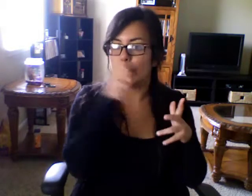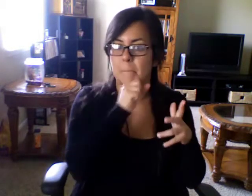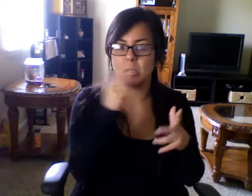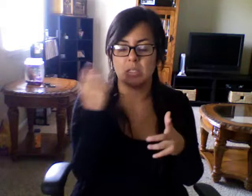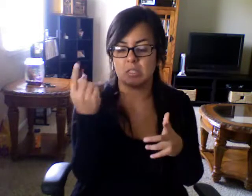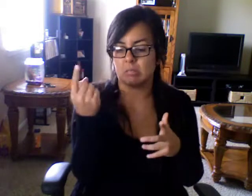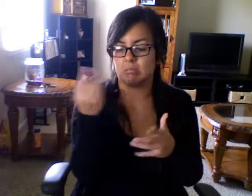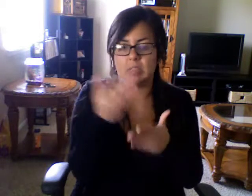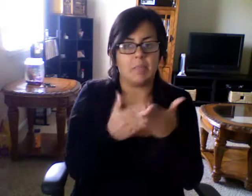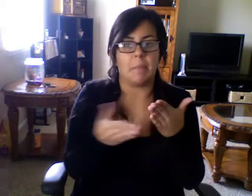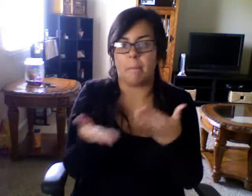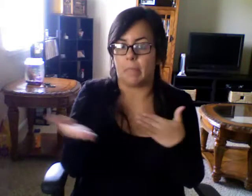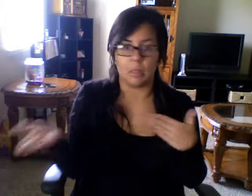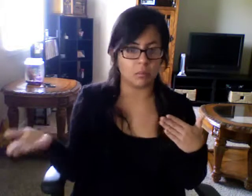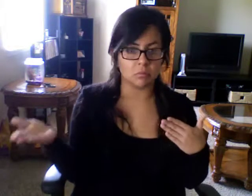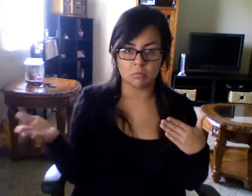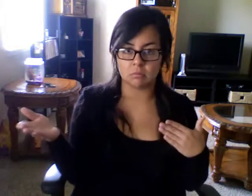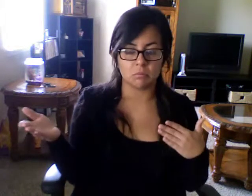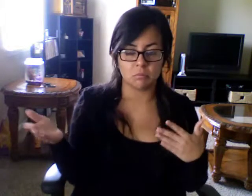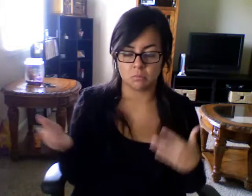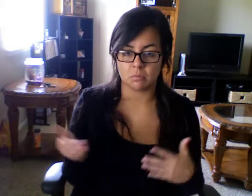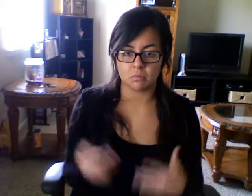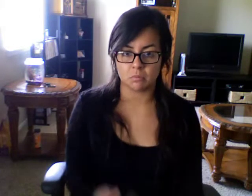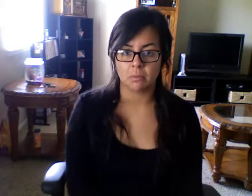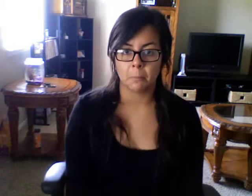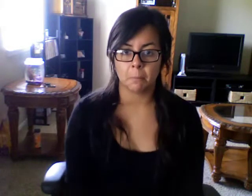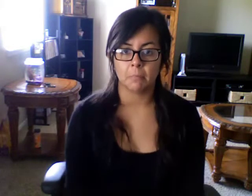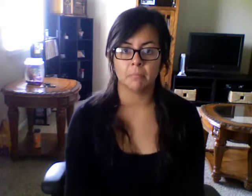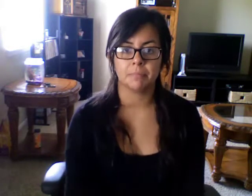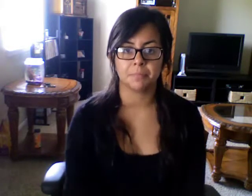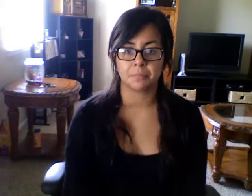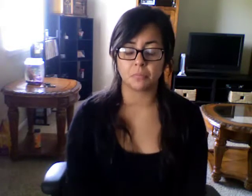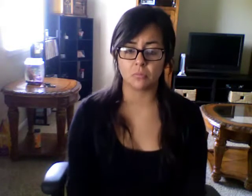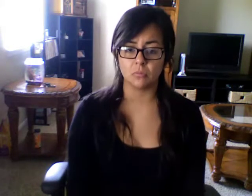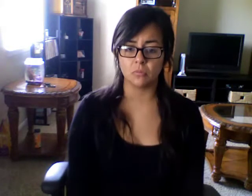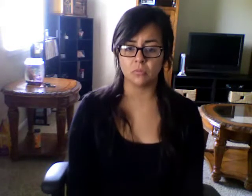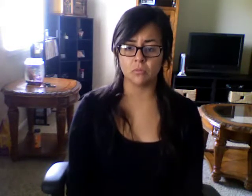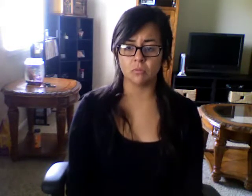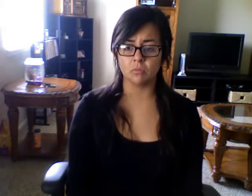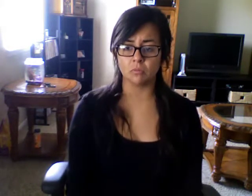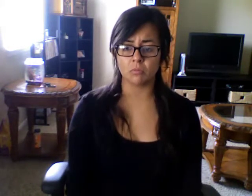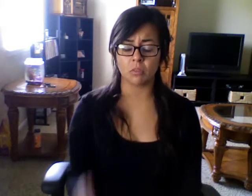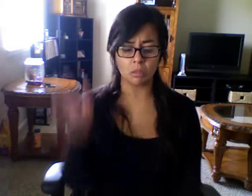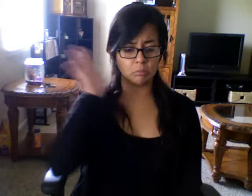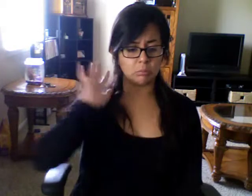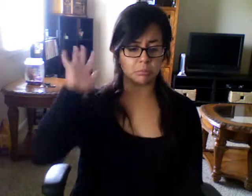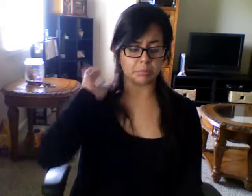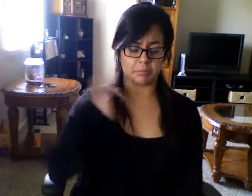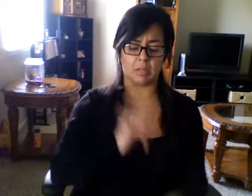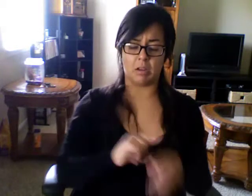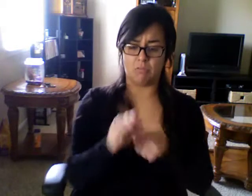Now, as I was training in clinical medicine and hematology and oncology and stem cell transplantation, what we had